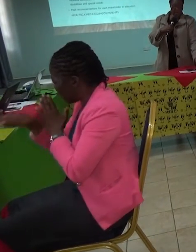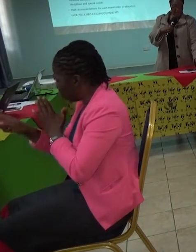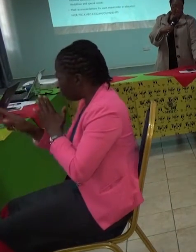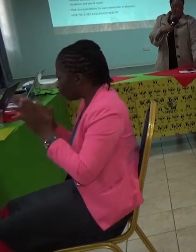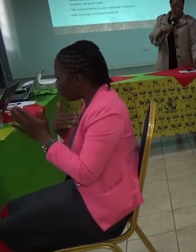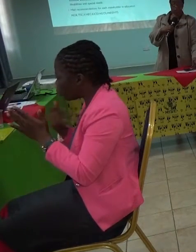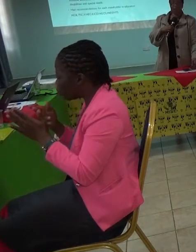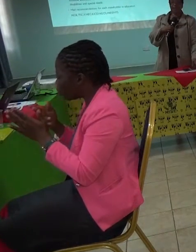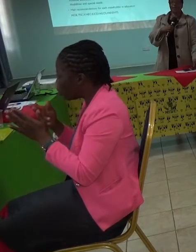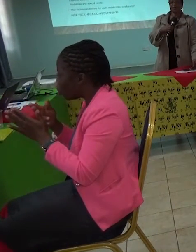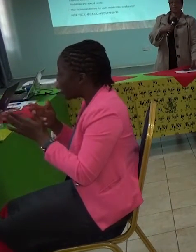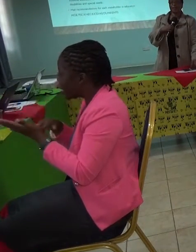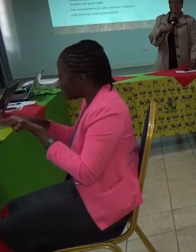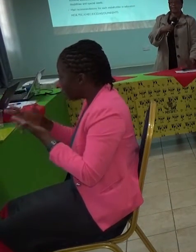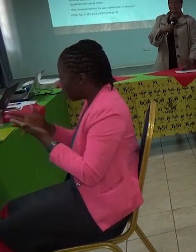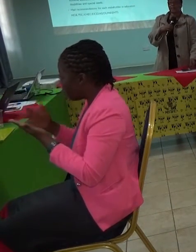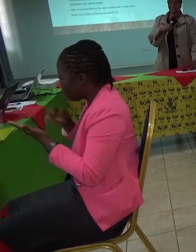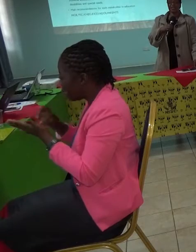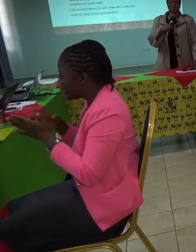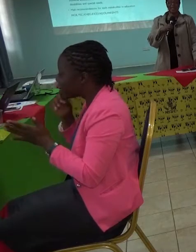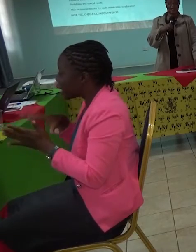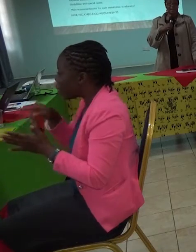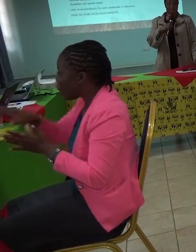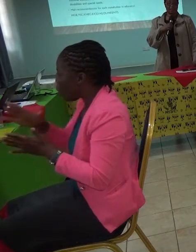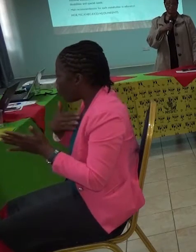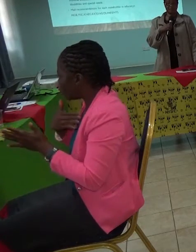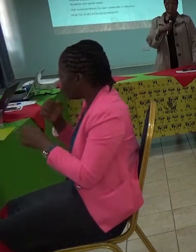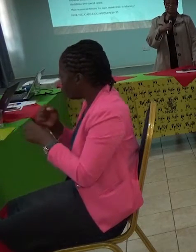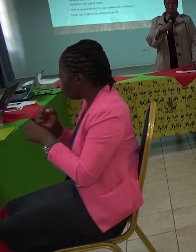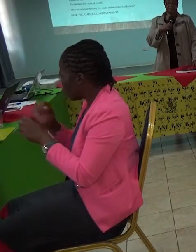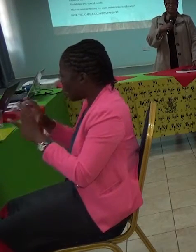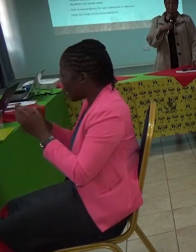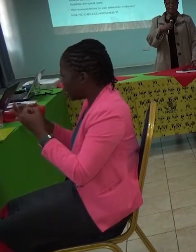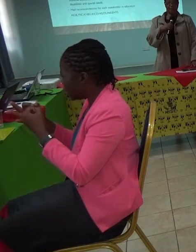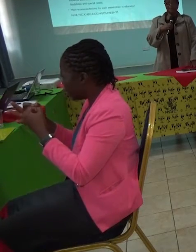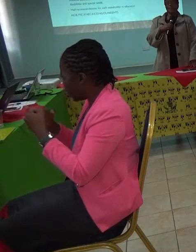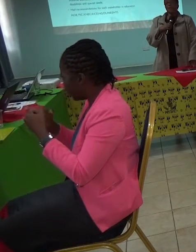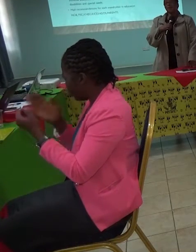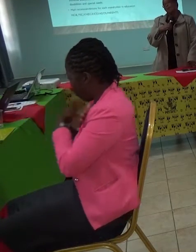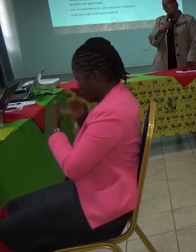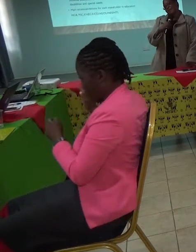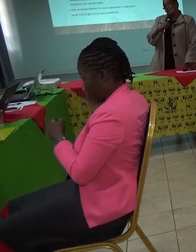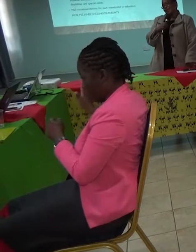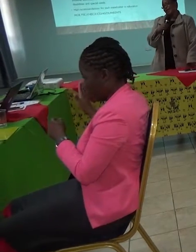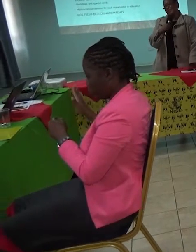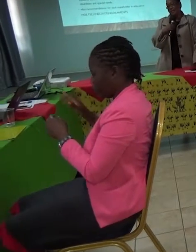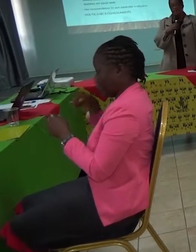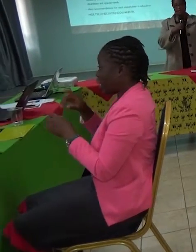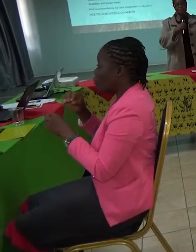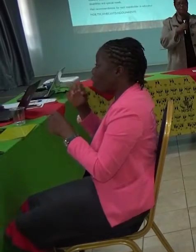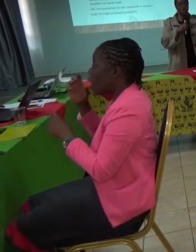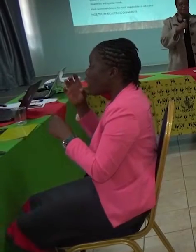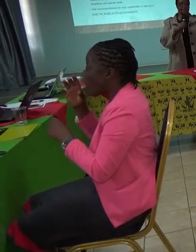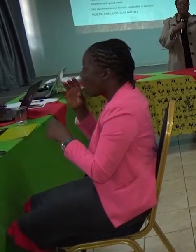year, I have a colleague here whose son said, "Mimi nataka kufanya class 8." And this is a child who says, kama sitafanya class 8, na